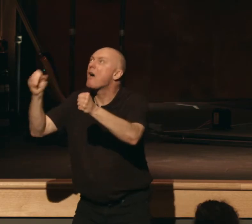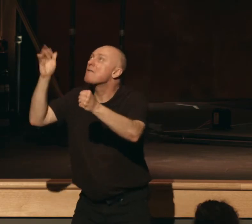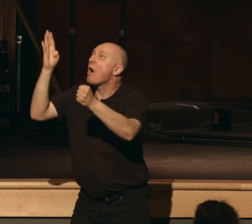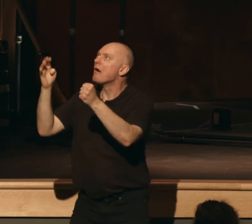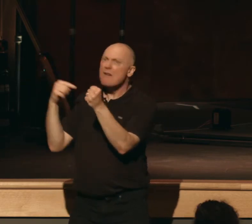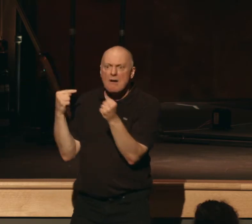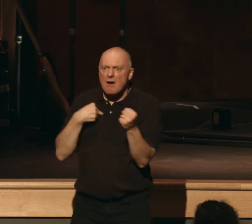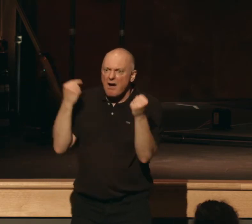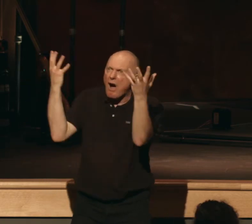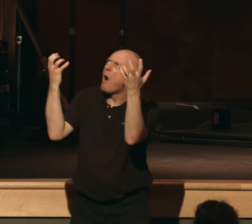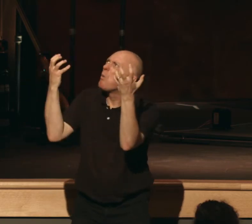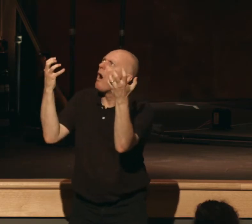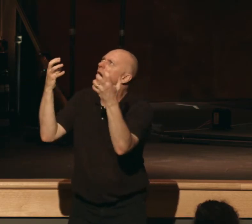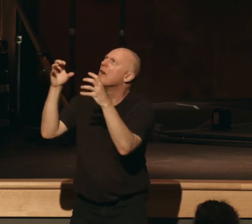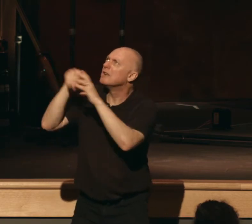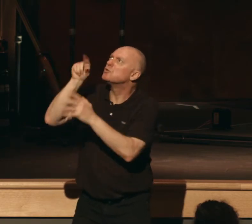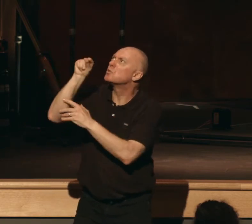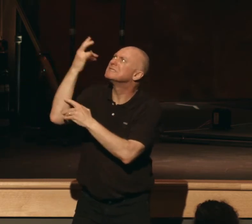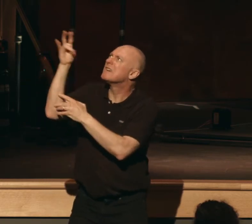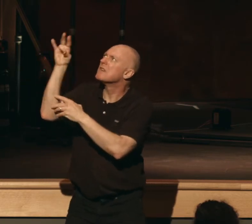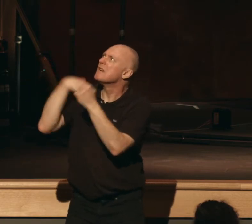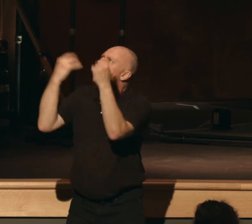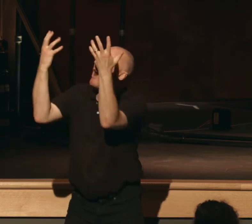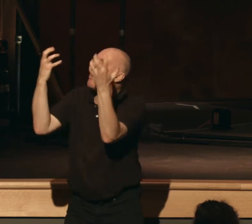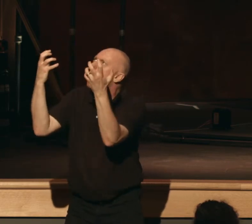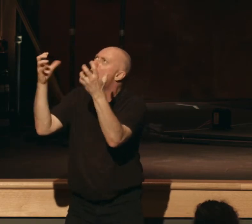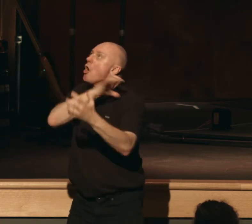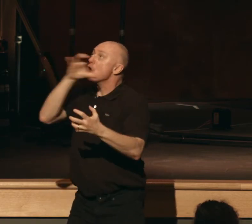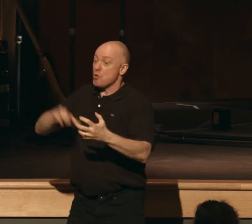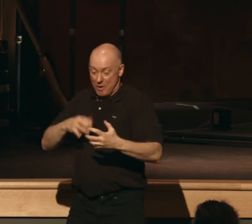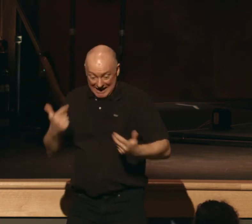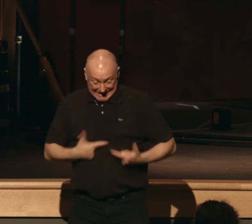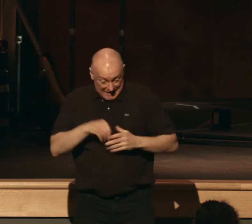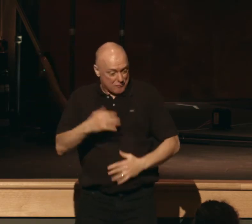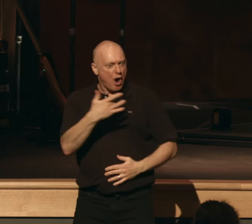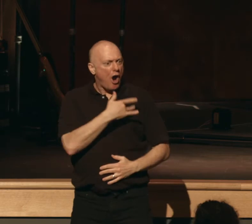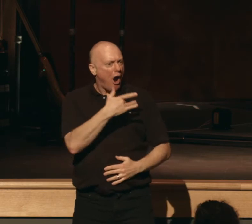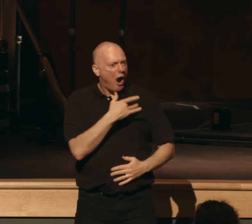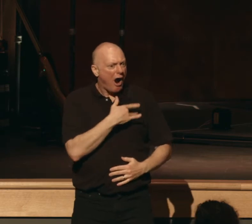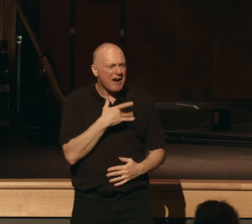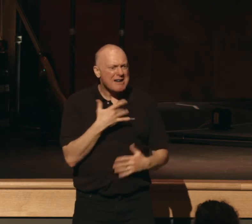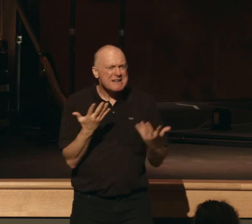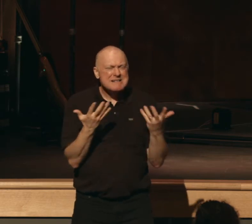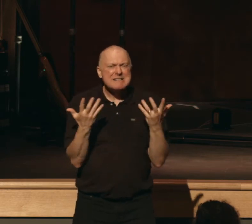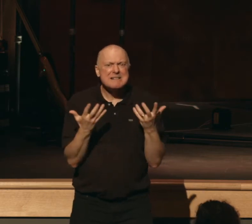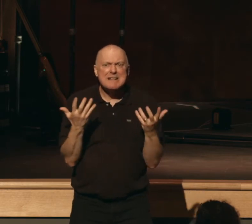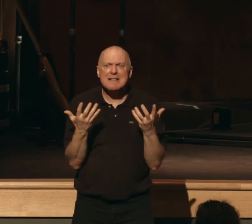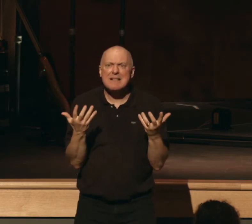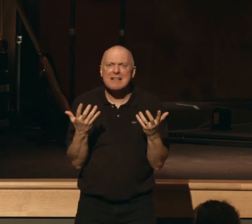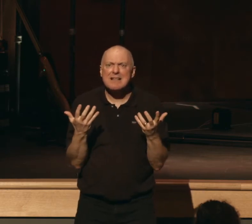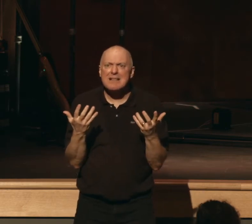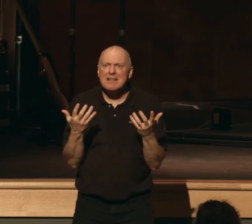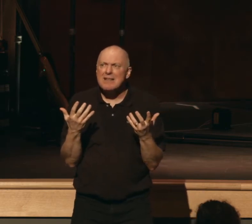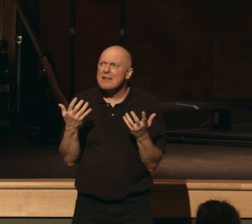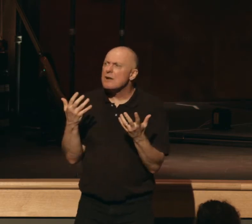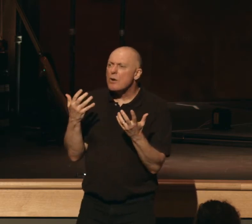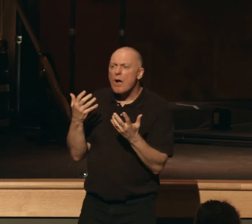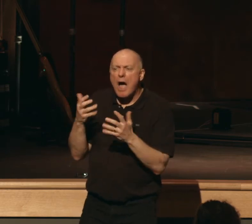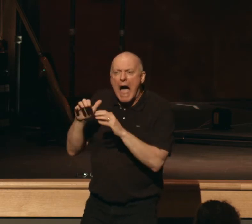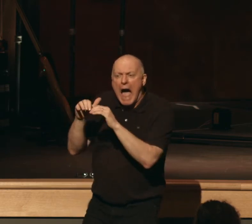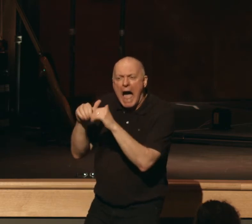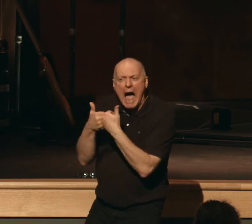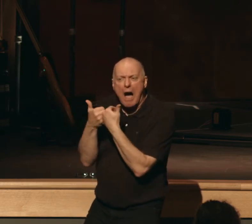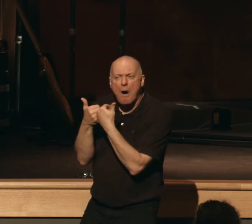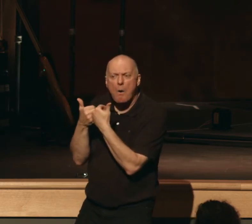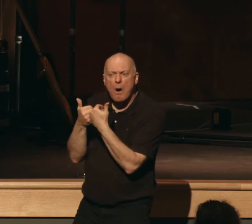of God in our lives in 2017 so that Christ dwells in our hearts, we need to recognize the channel of